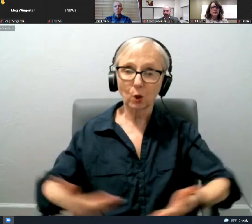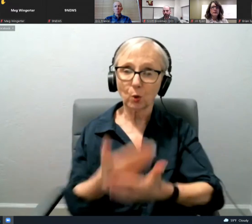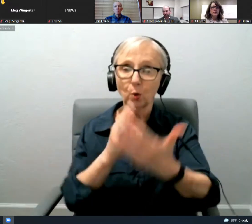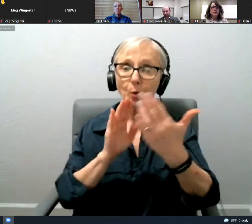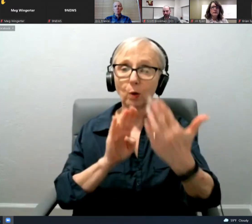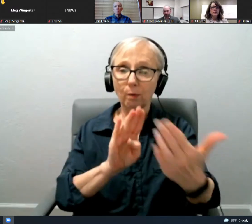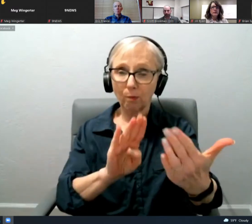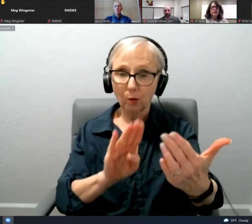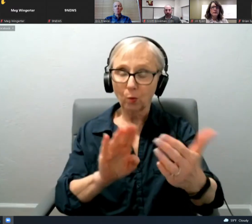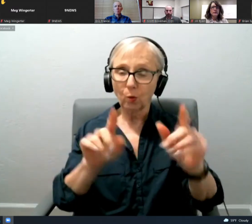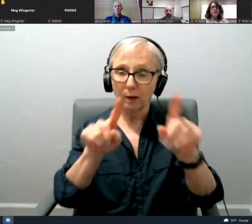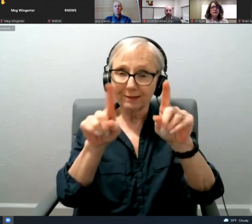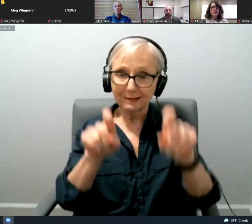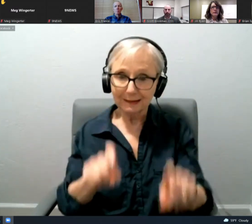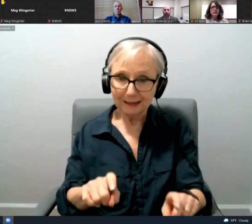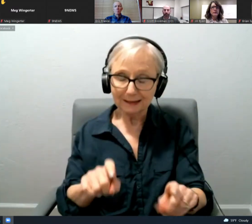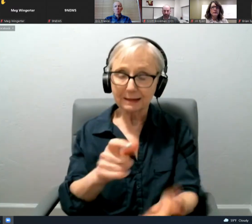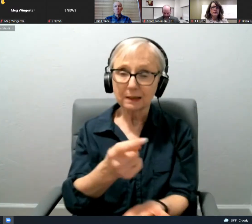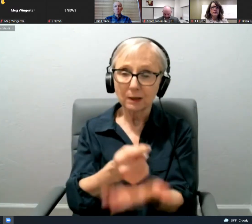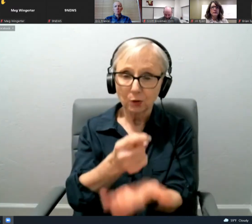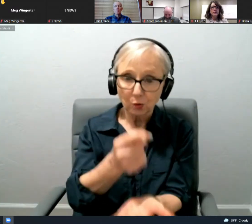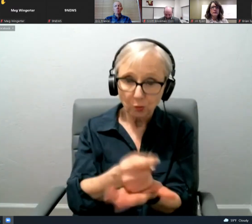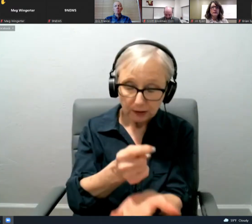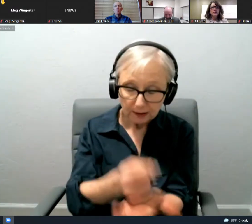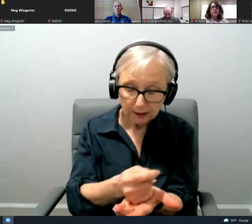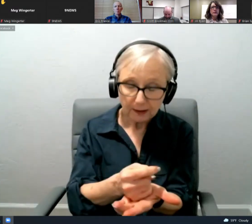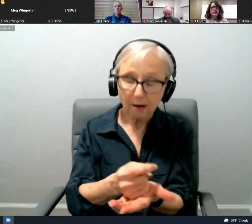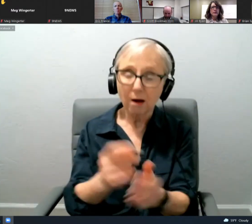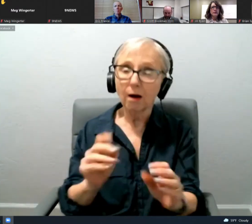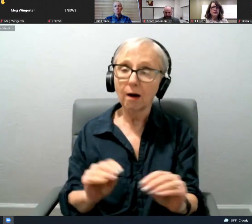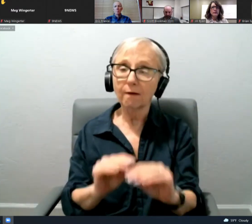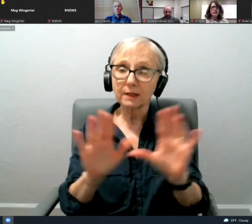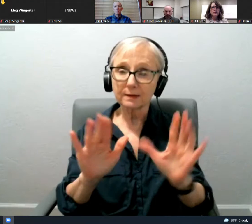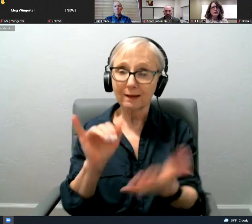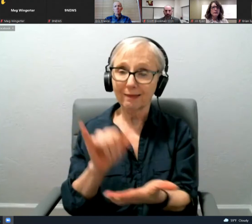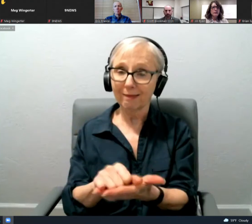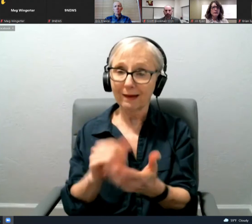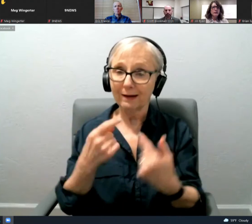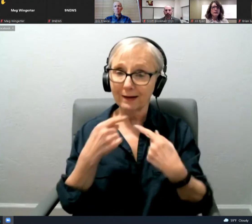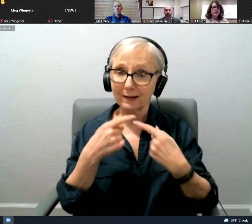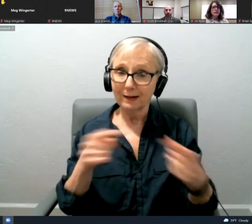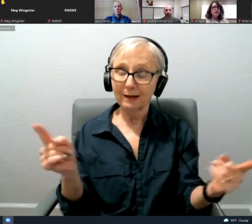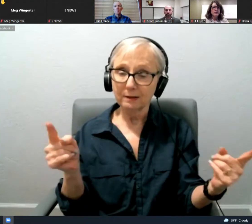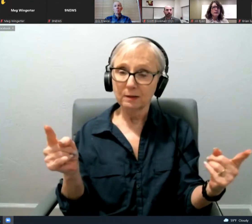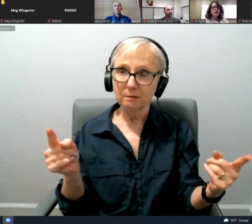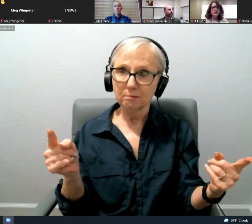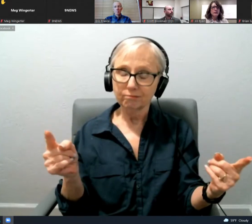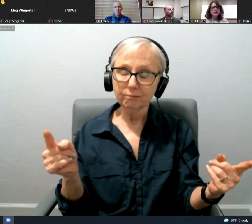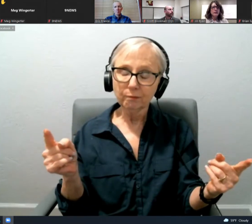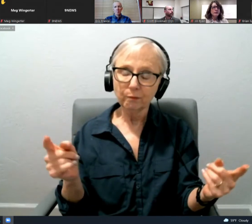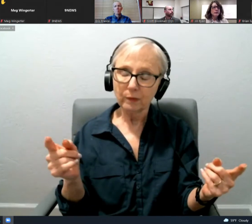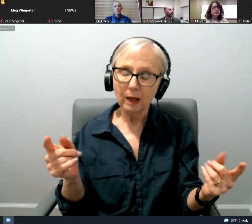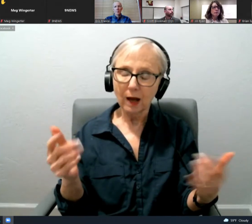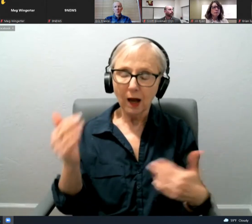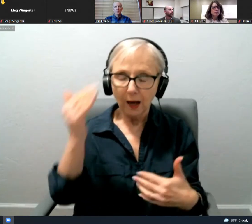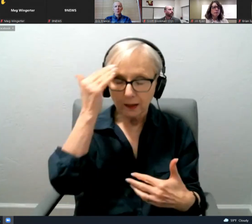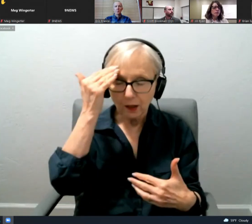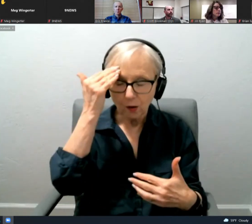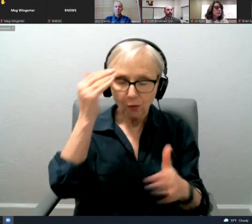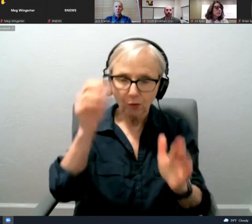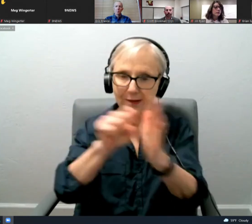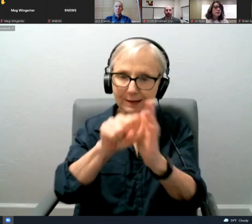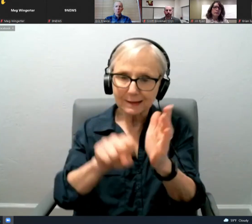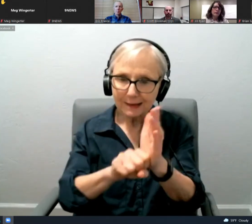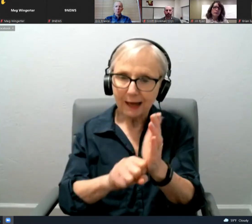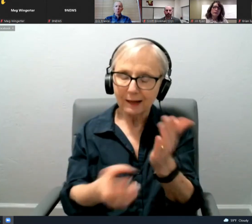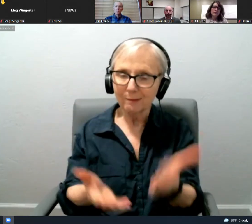with testing and treating. And obviously that announcement is just a couple days old. So I know the state doesn't